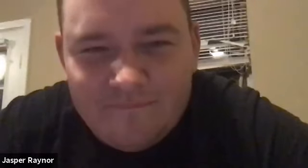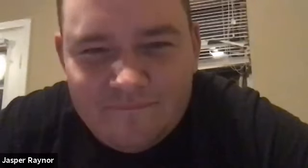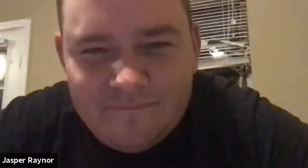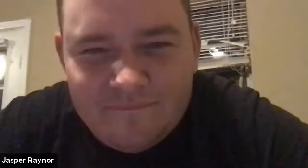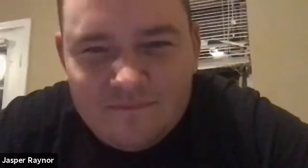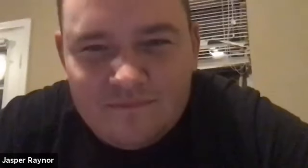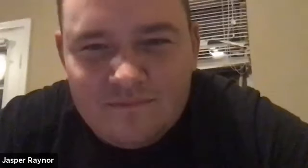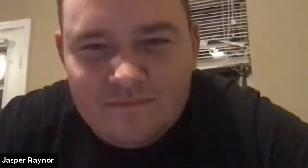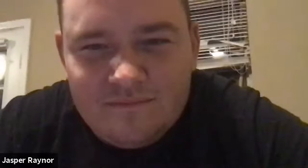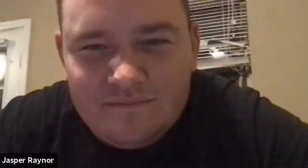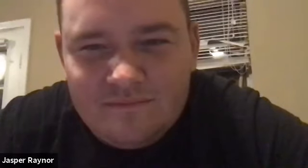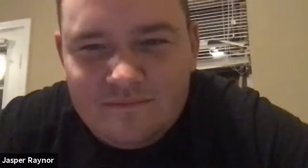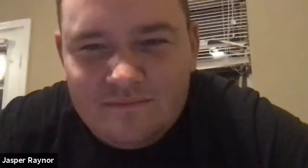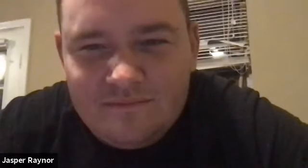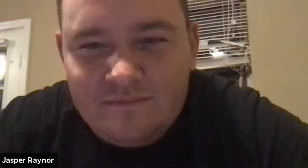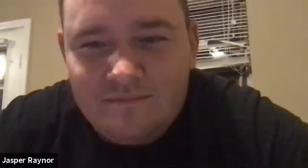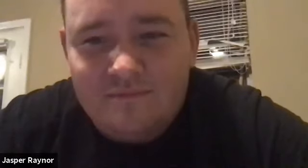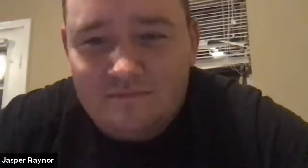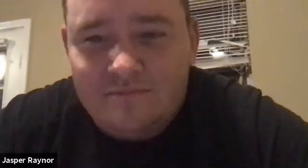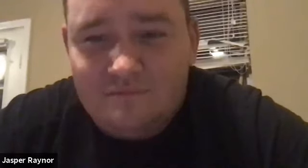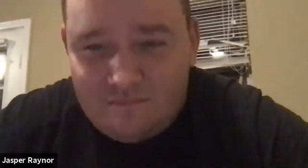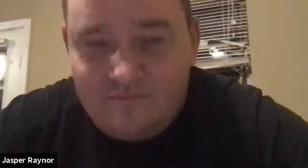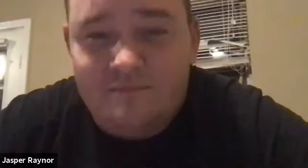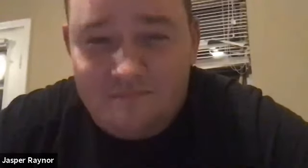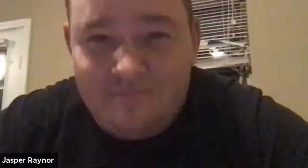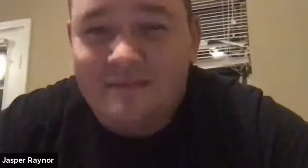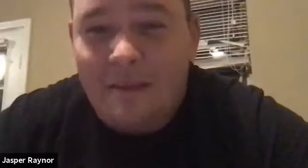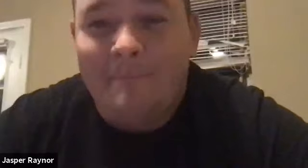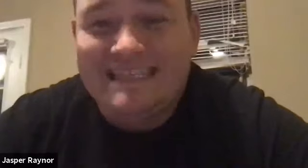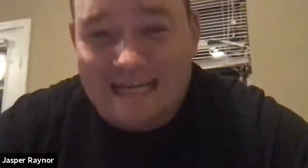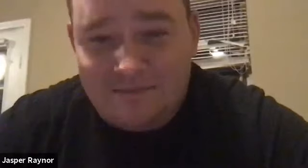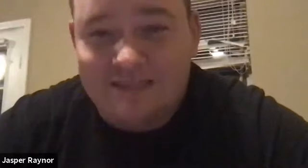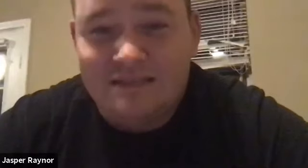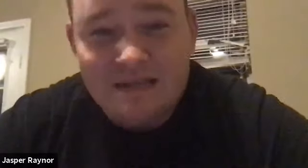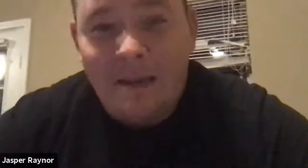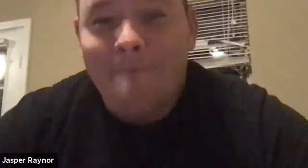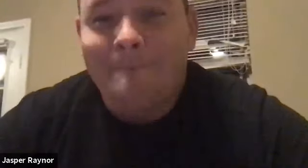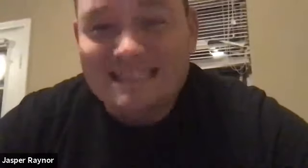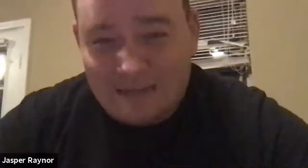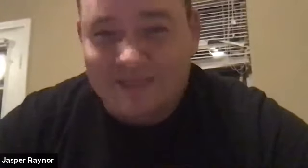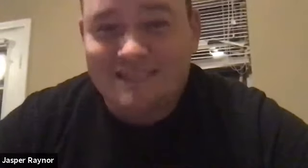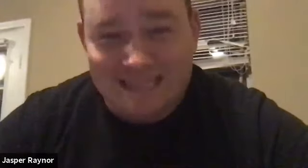interpreter on TV that was pretending to interpret the police. Mm-hmm. Many times I've seen that